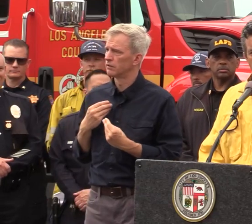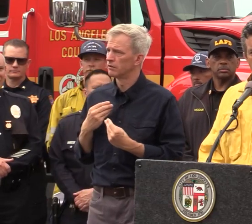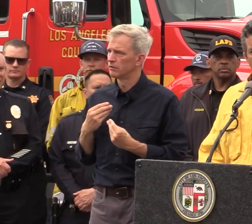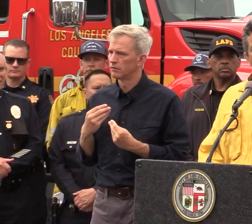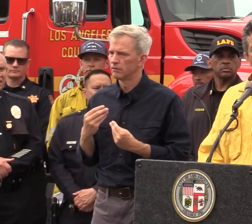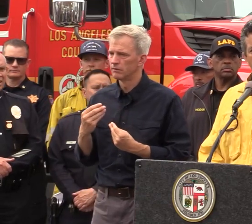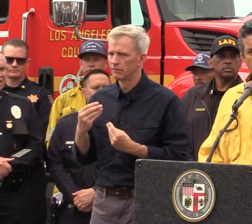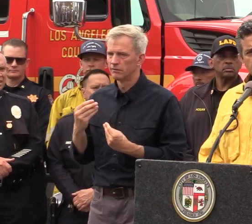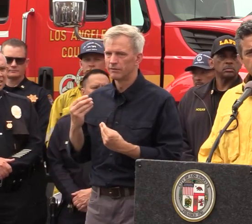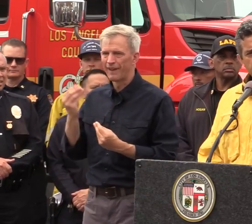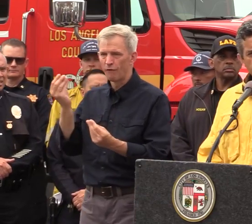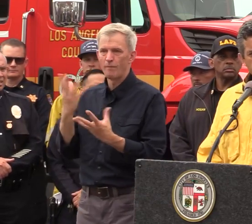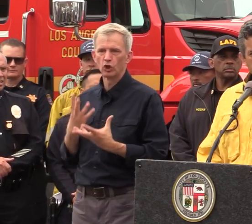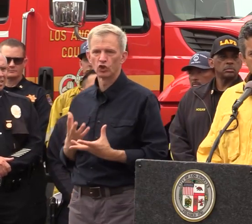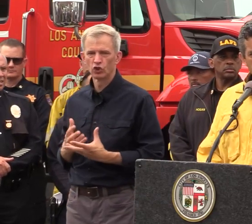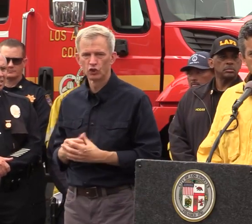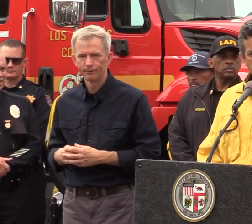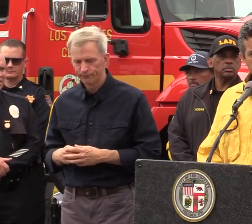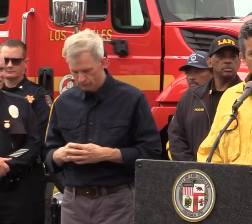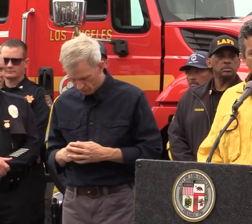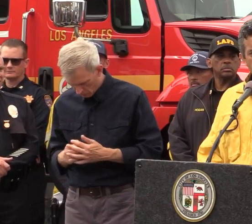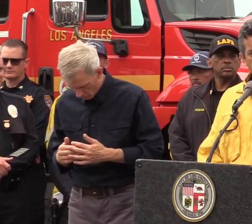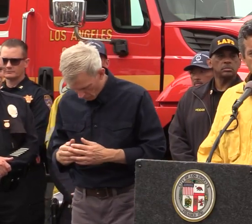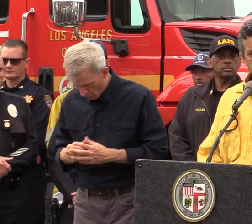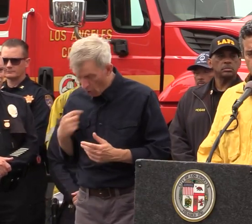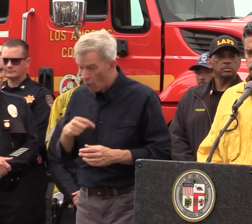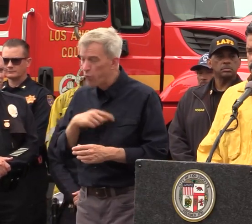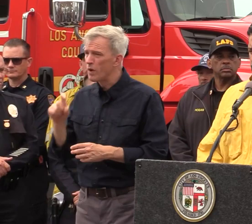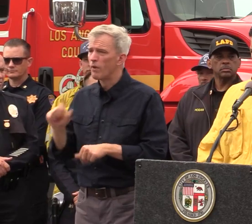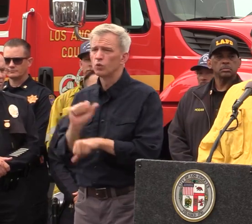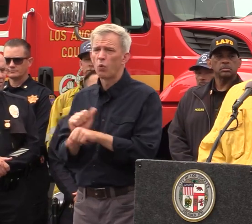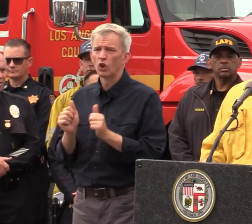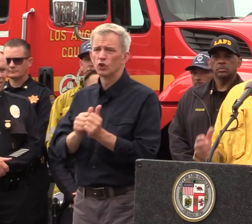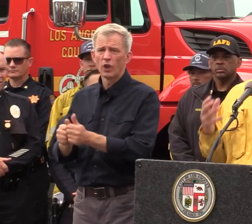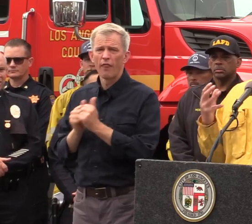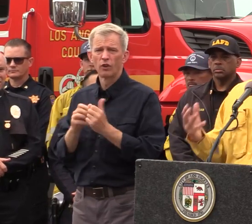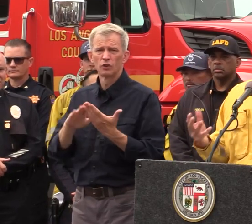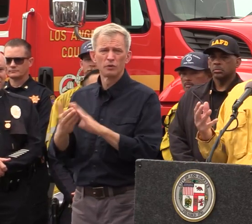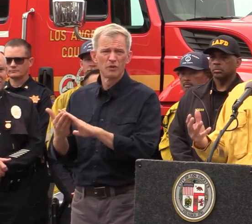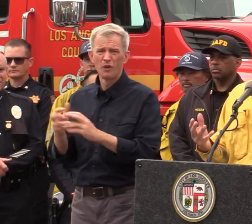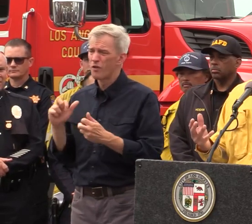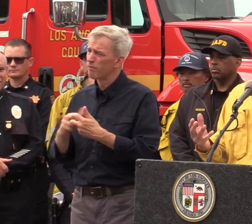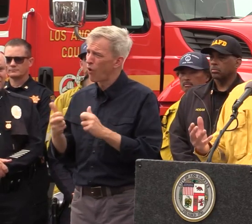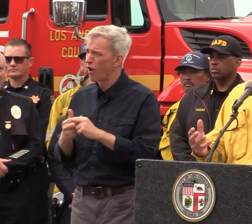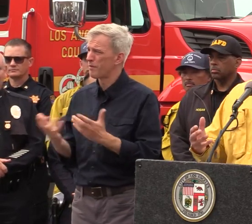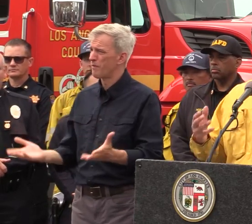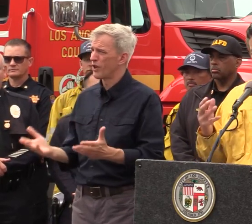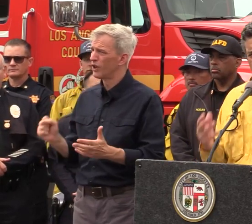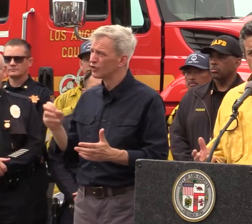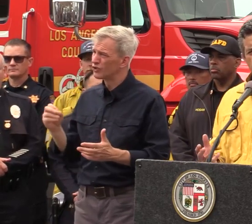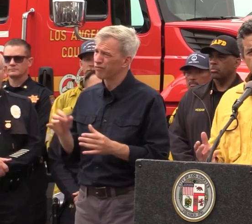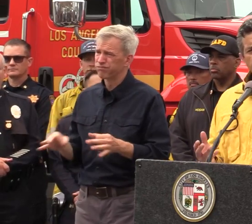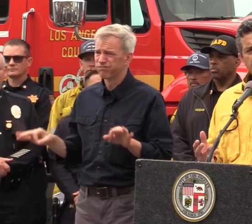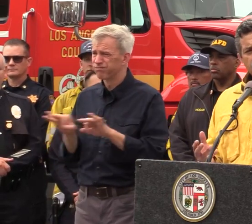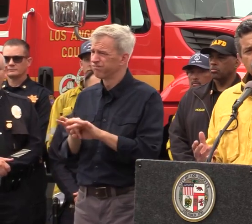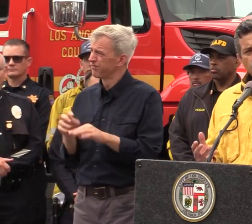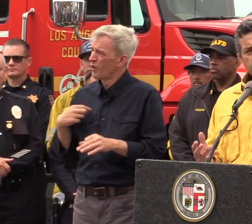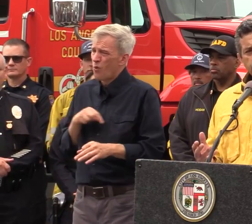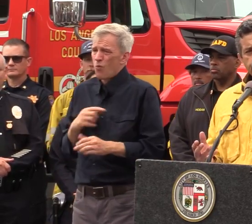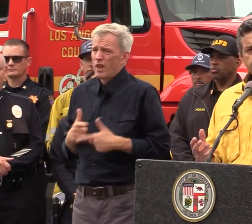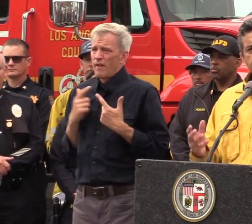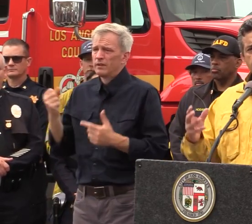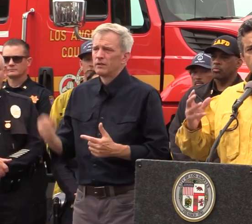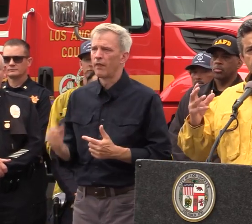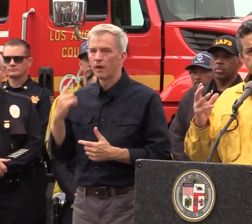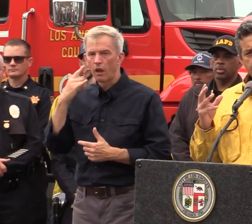leads. We have to work together as a community. This problem is so significant in terms of major brush fires. We live in Southern